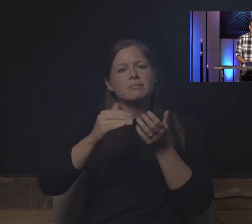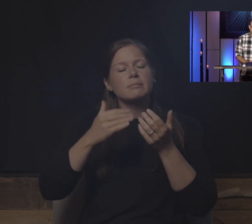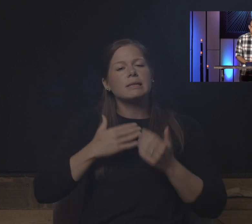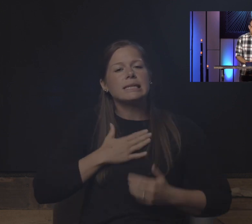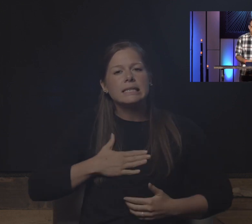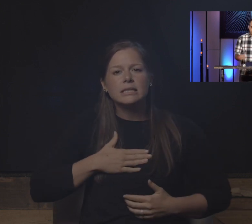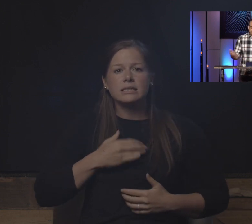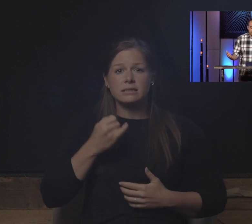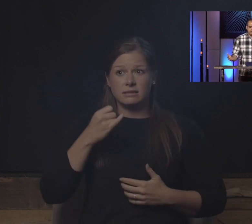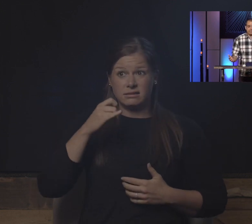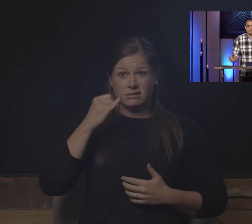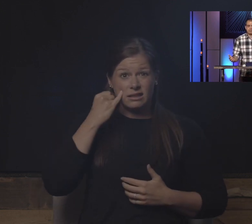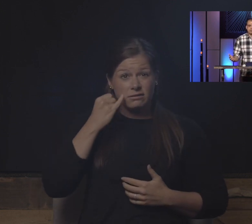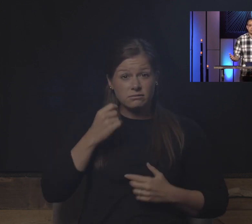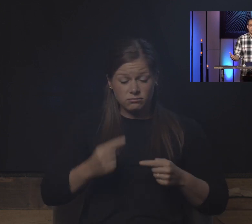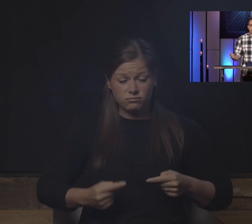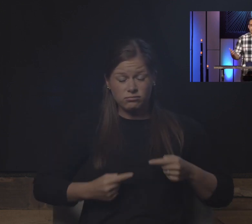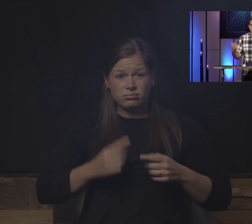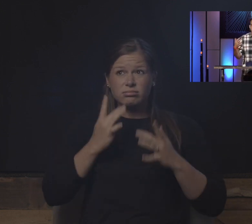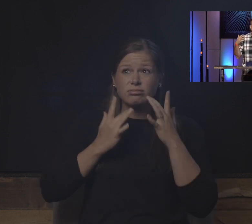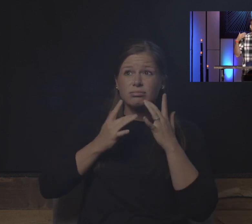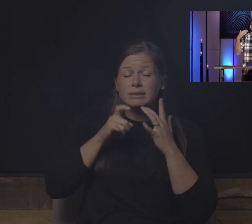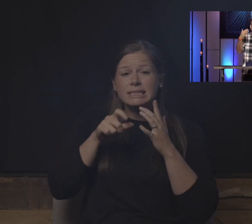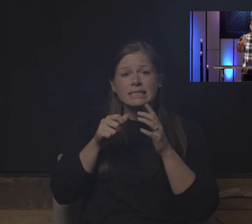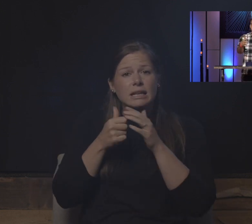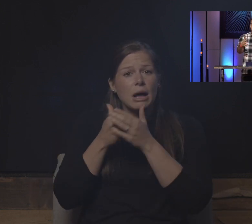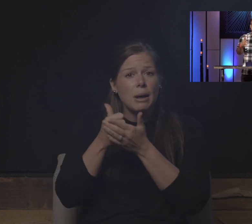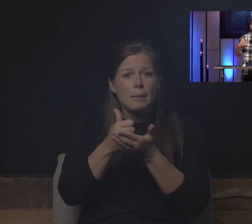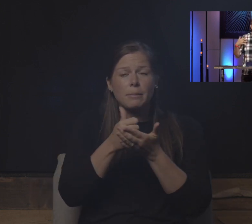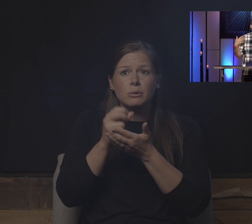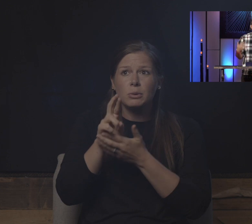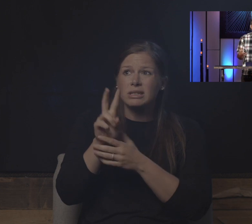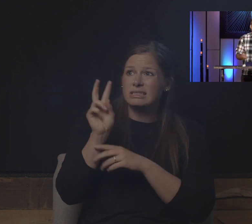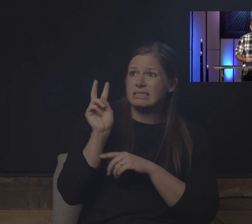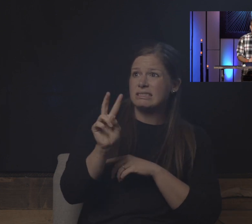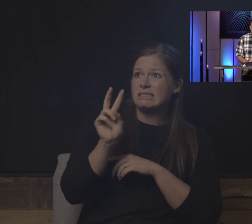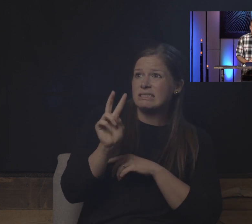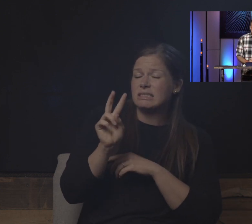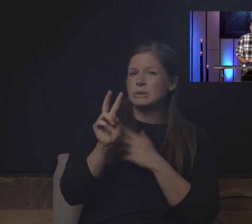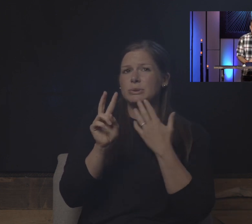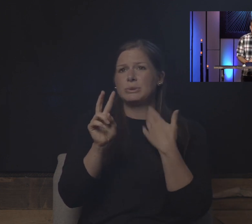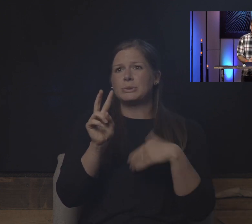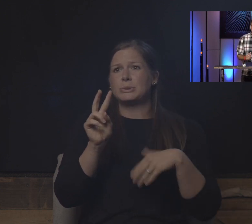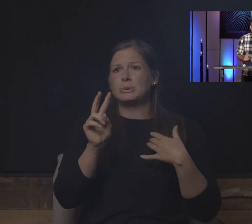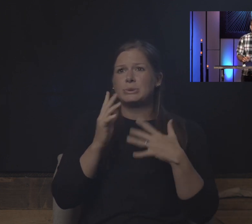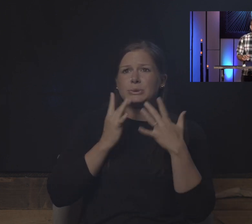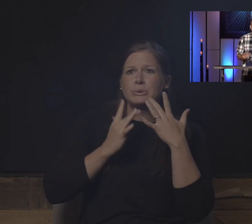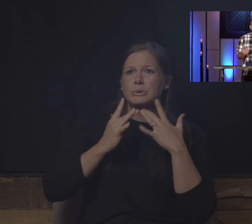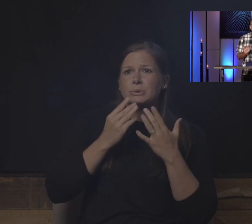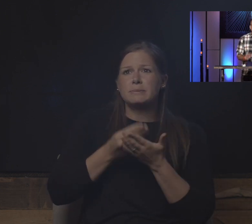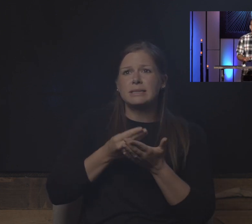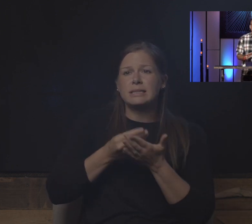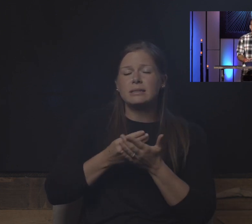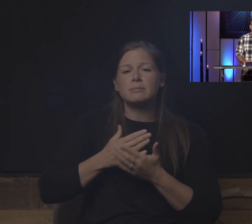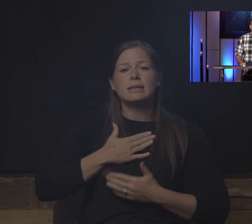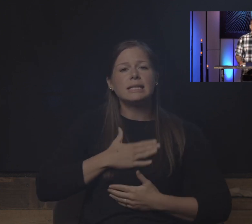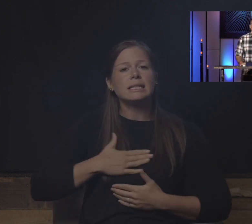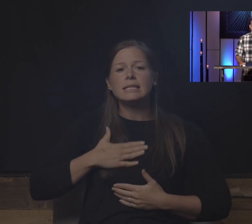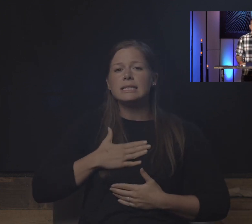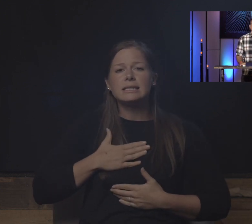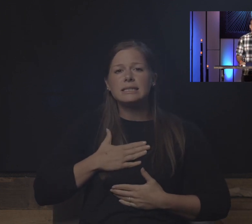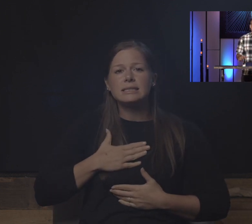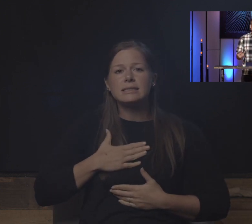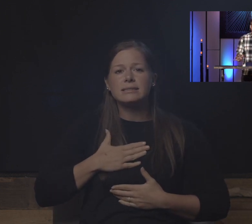info@redeemeraz.org. If you're struggling or you look out at the future and you think you're going to start struggling, please do not